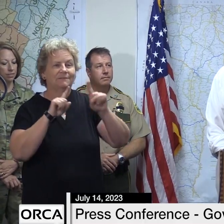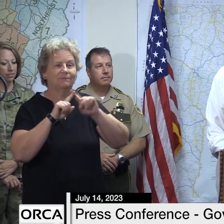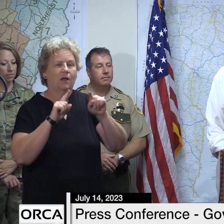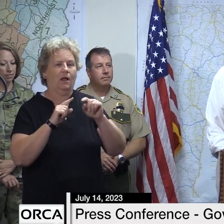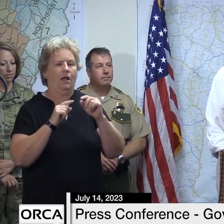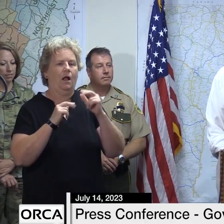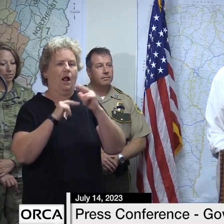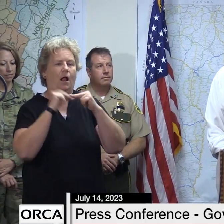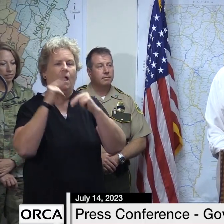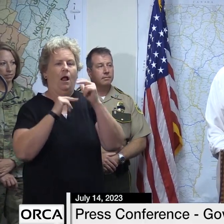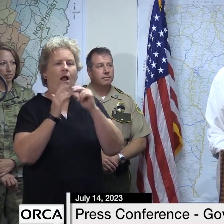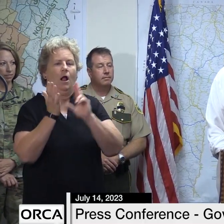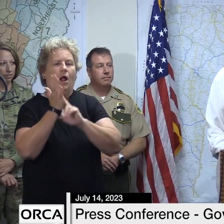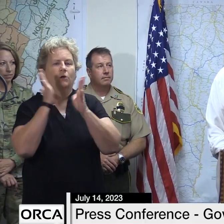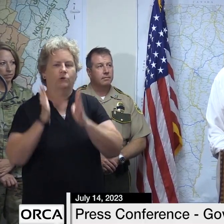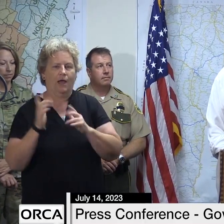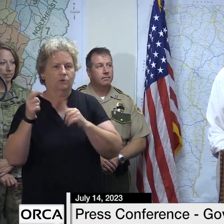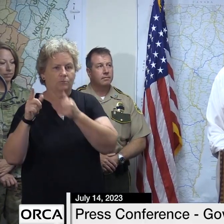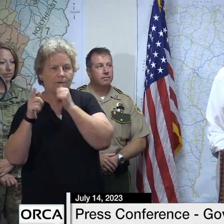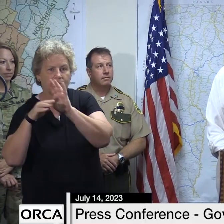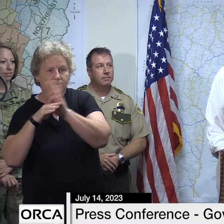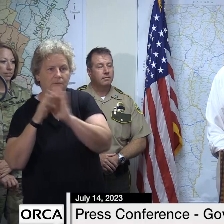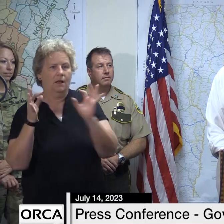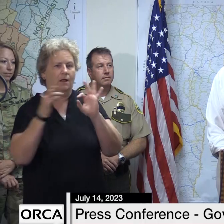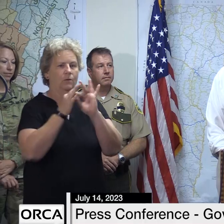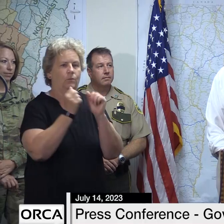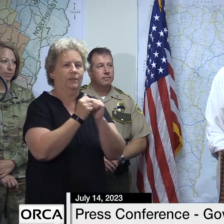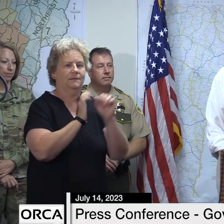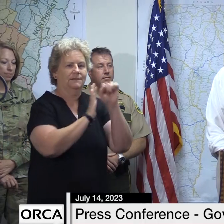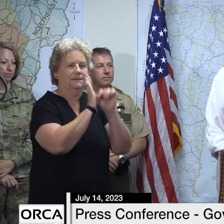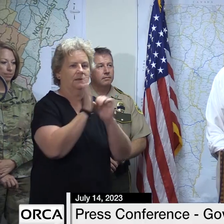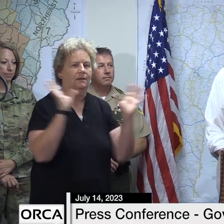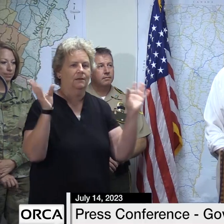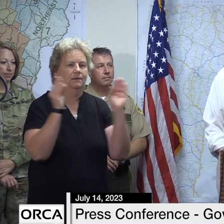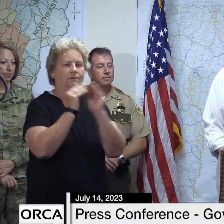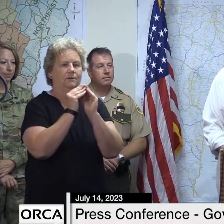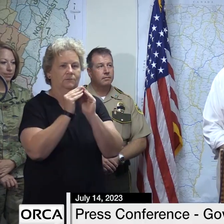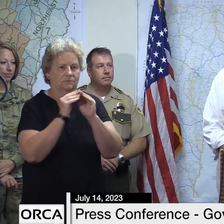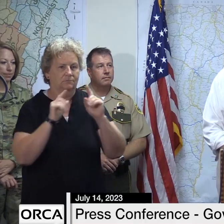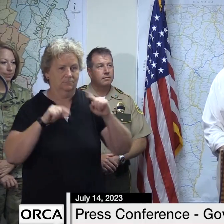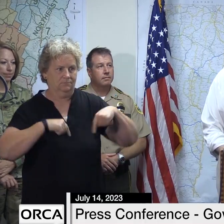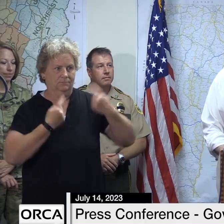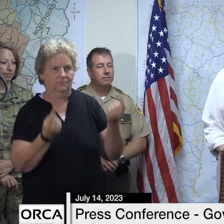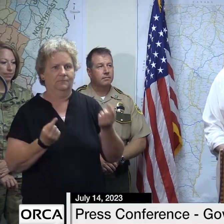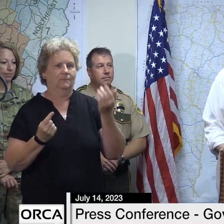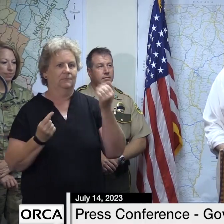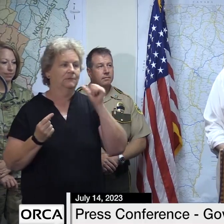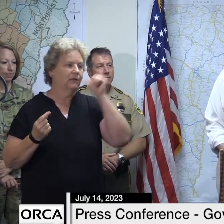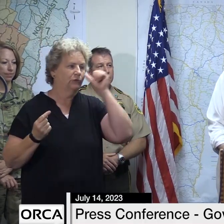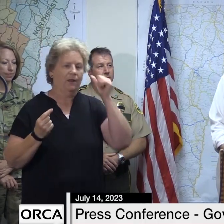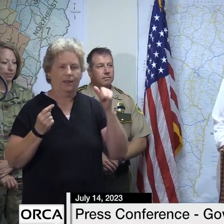road projects. That's an increase of 15 private contractors since we spoke yesterday.